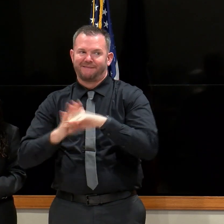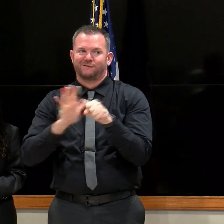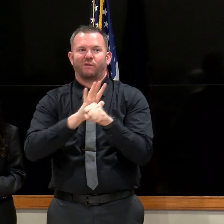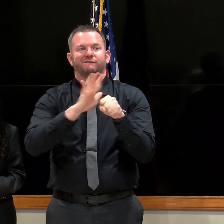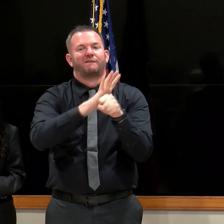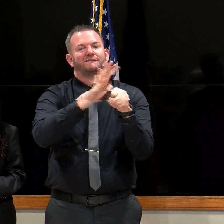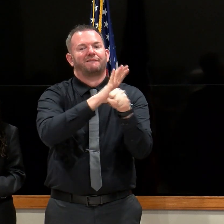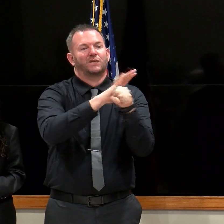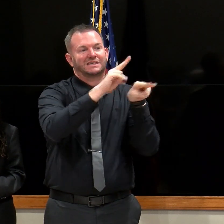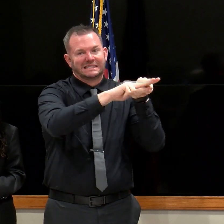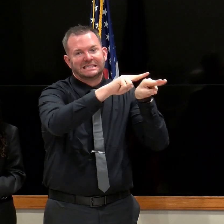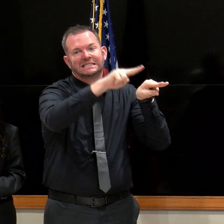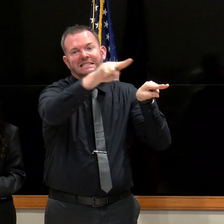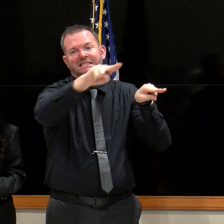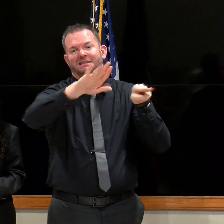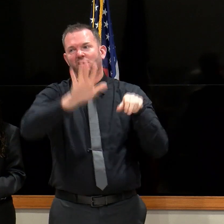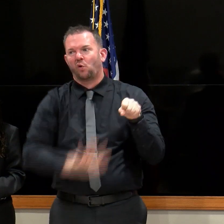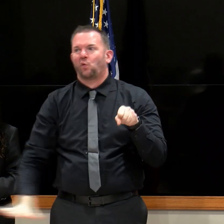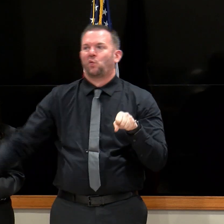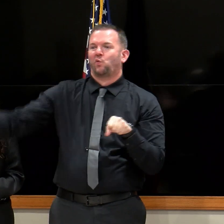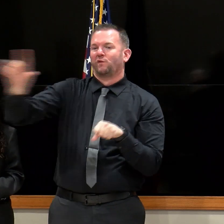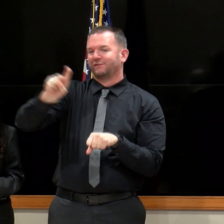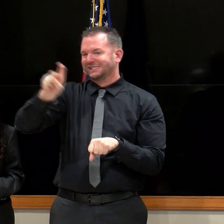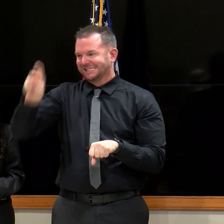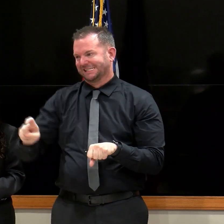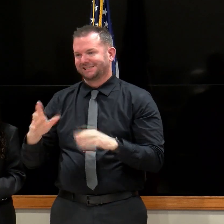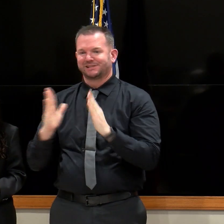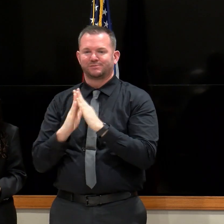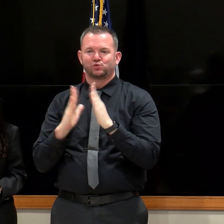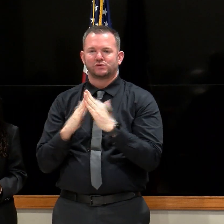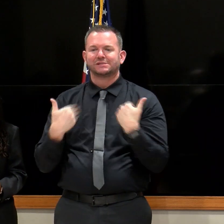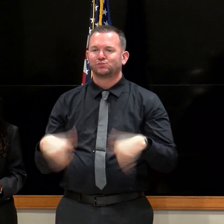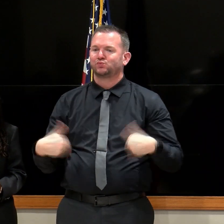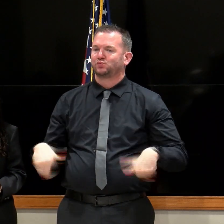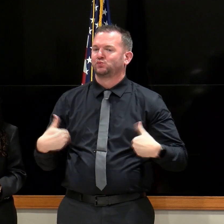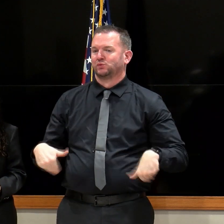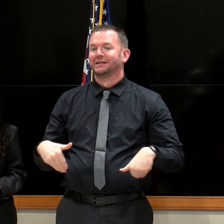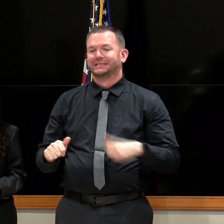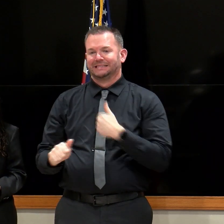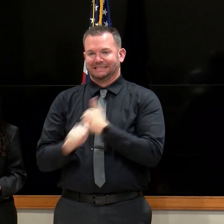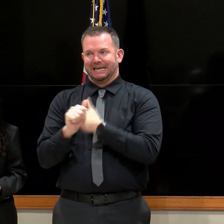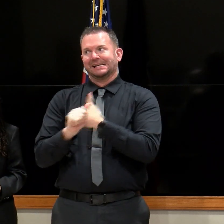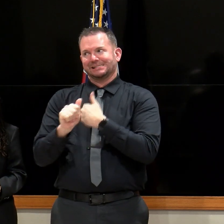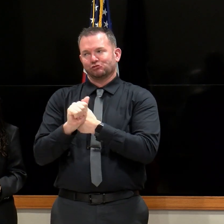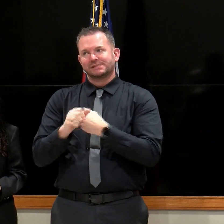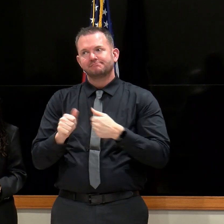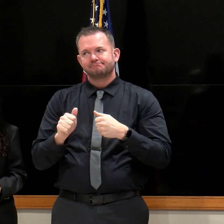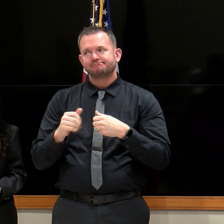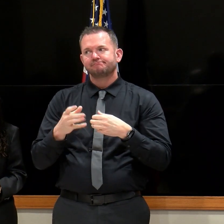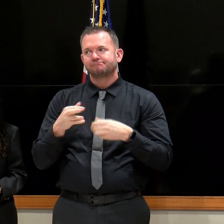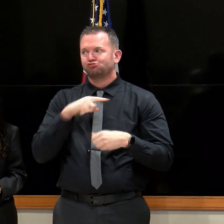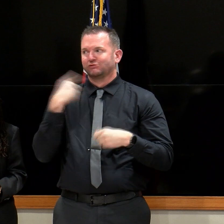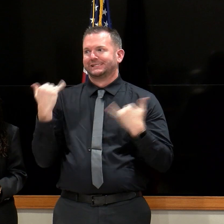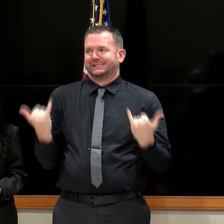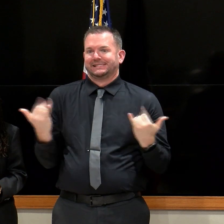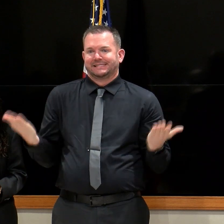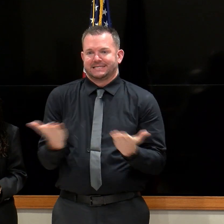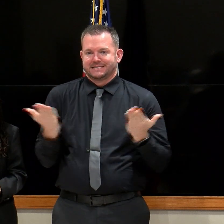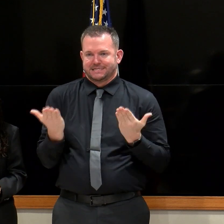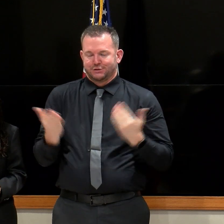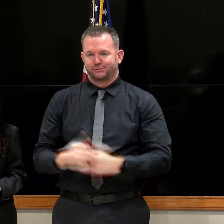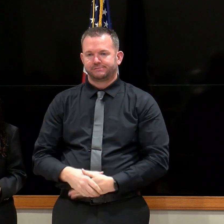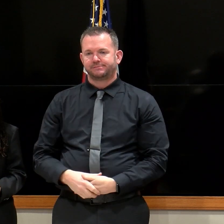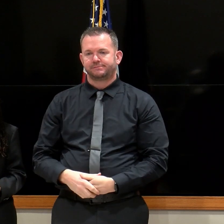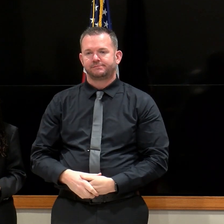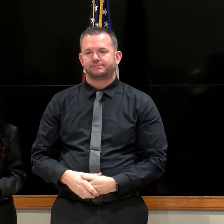Texas, communities are entering danger territory. The current situation, where our medical center, the largest